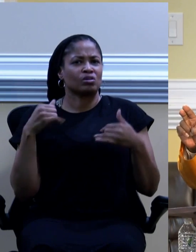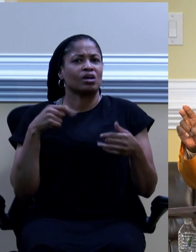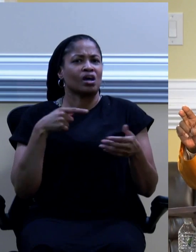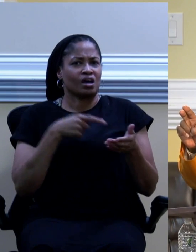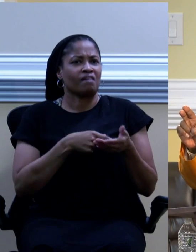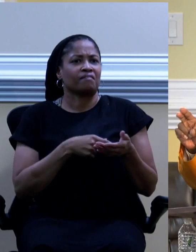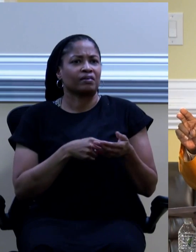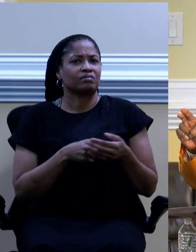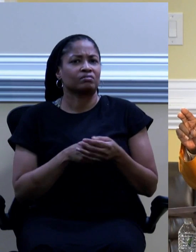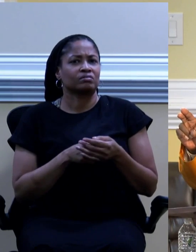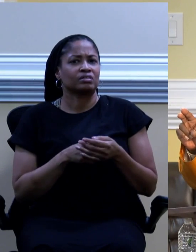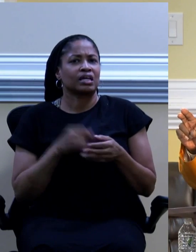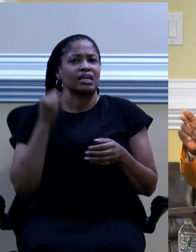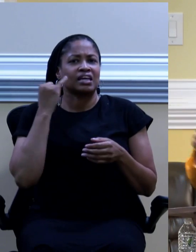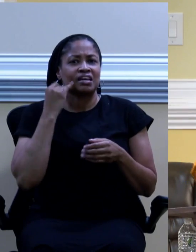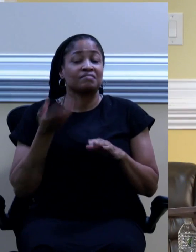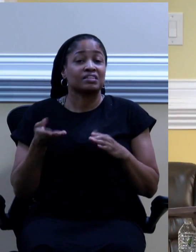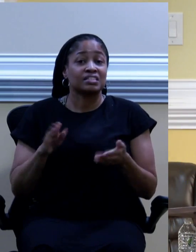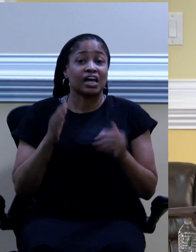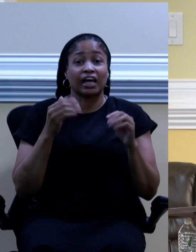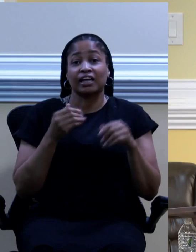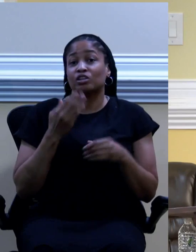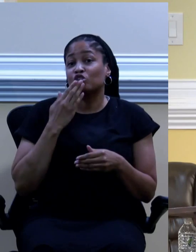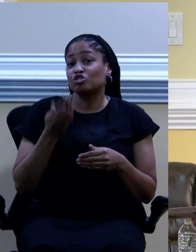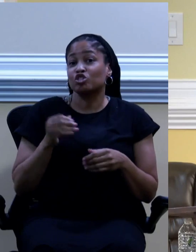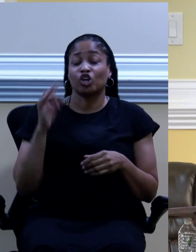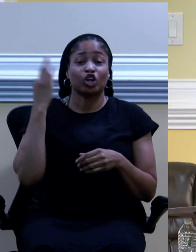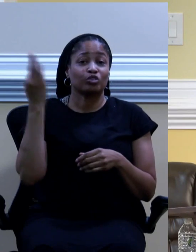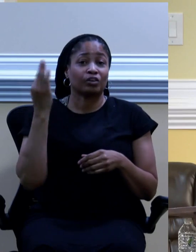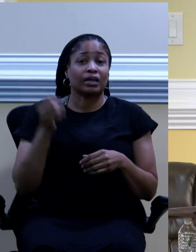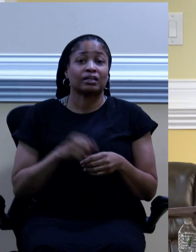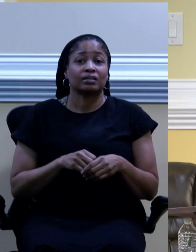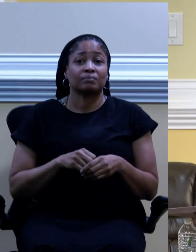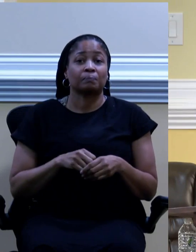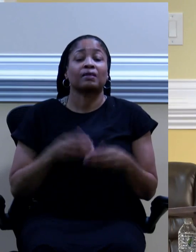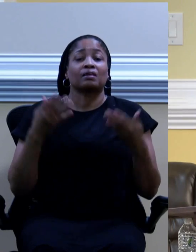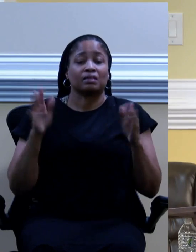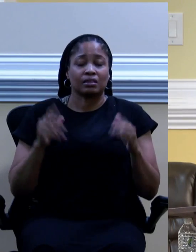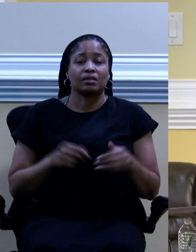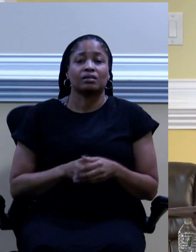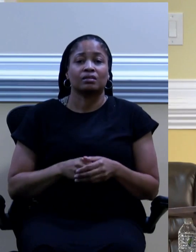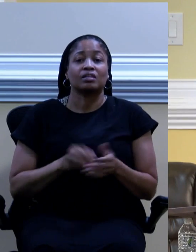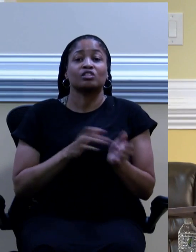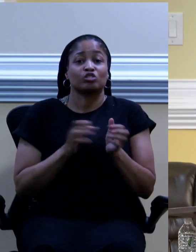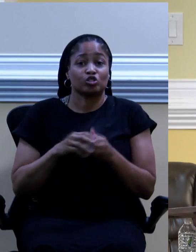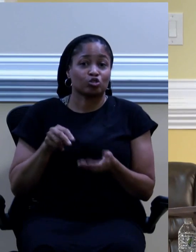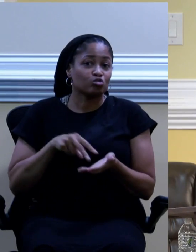rose Easter Sunday morning. Let's see how many days we got out of that.